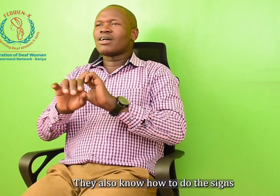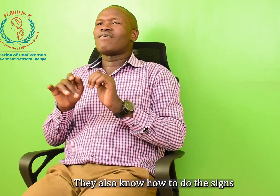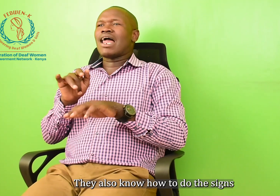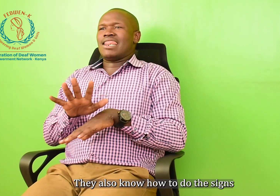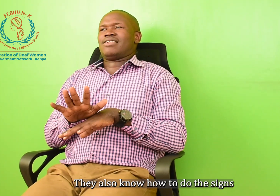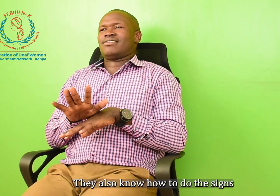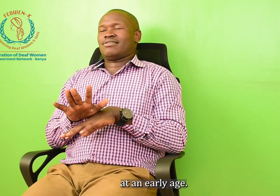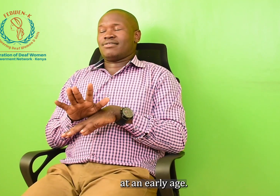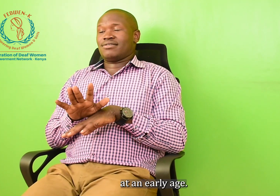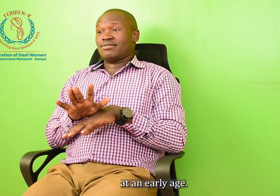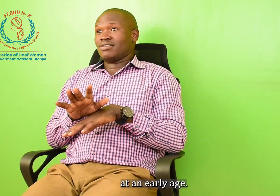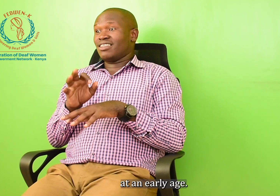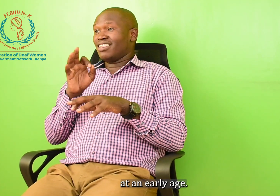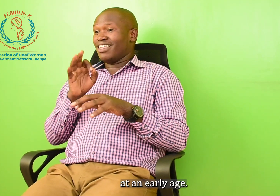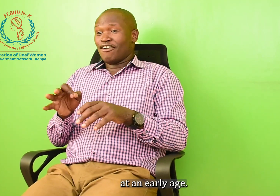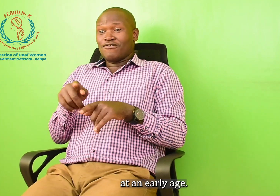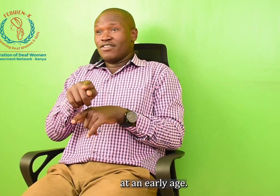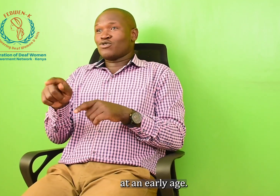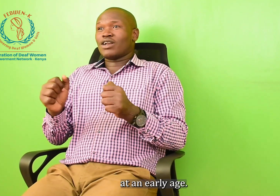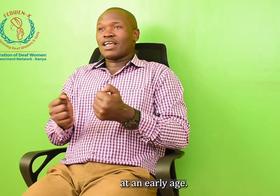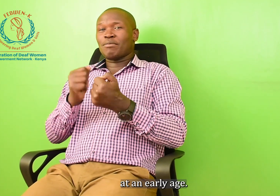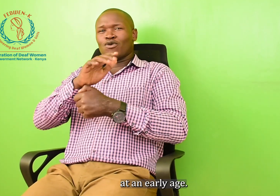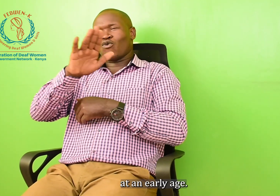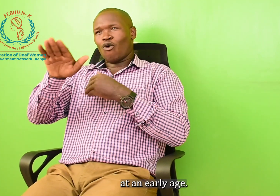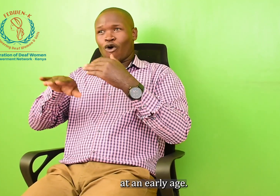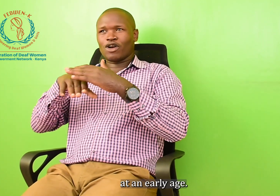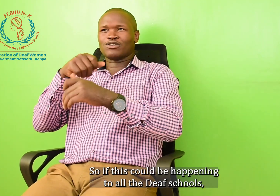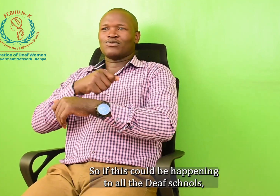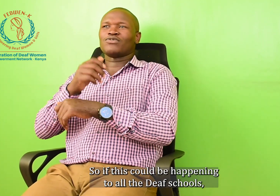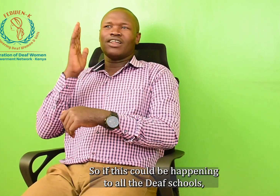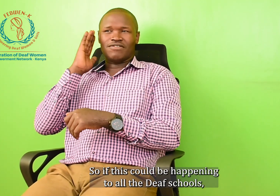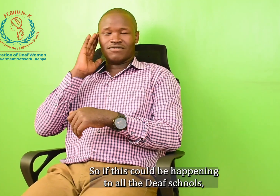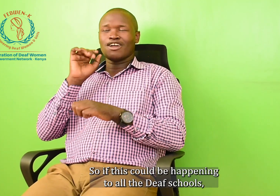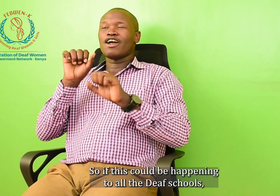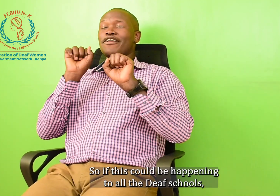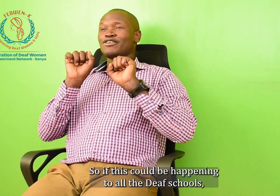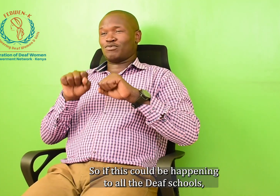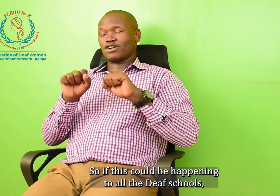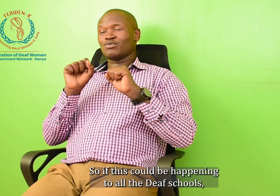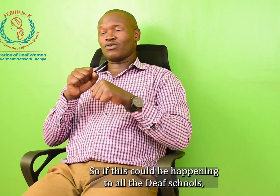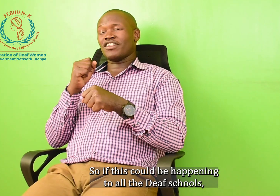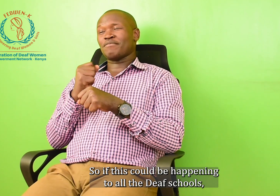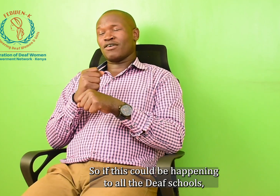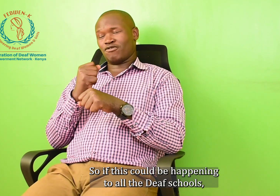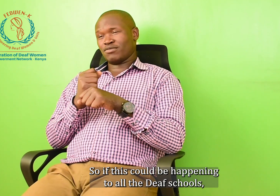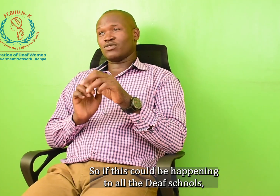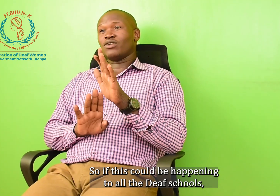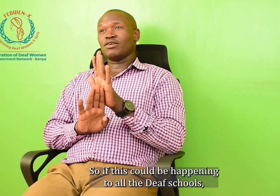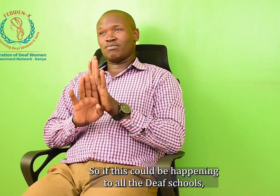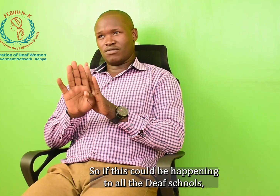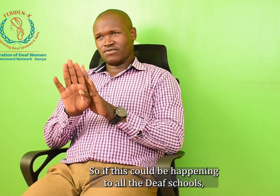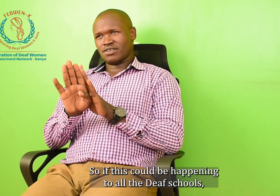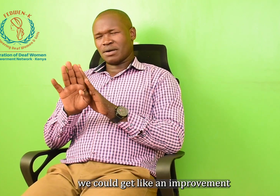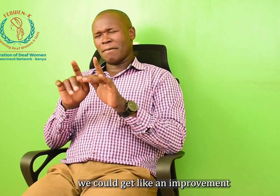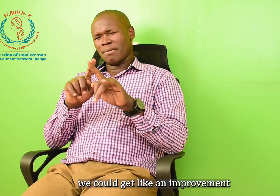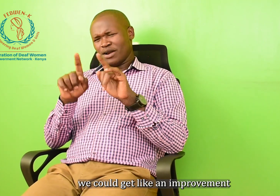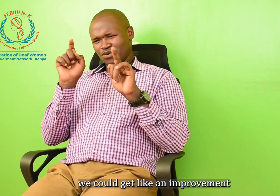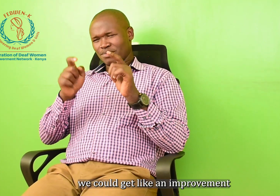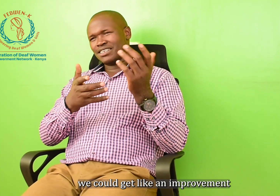the science at an early age. So if this could be happening to all the deaf schools, we can get